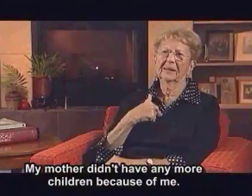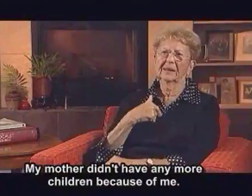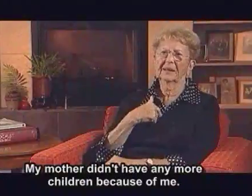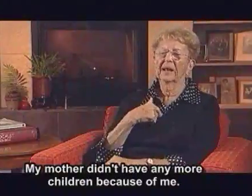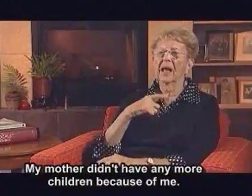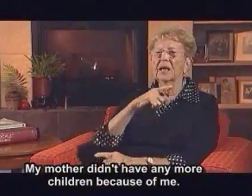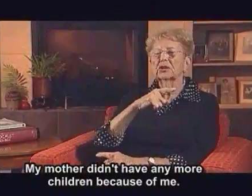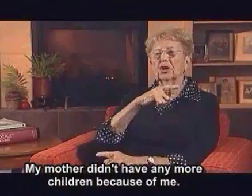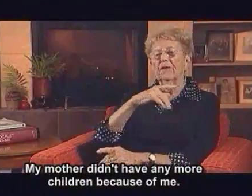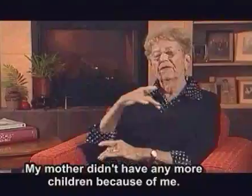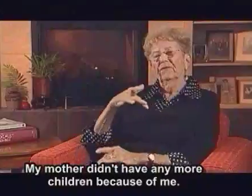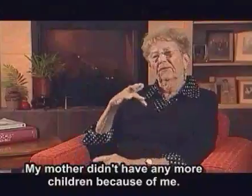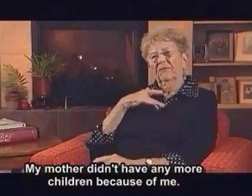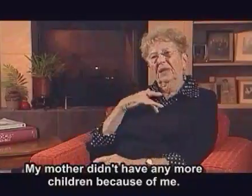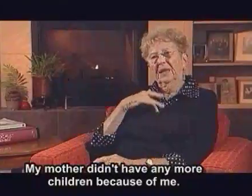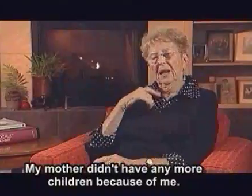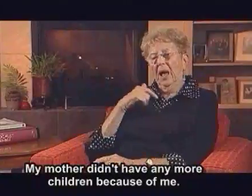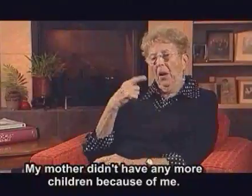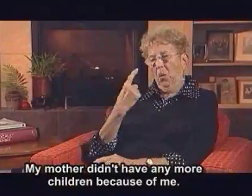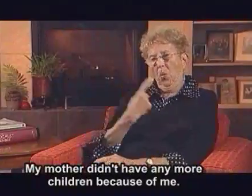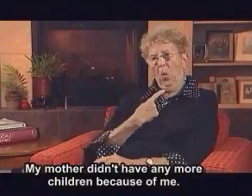My mother didn't have any more children because of me.